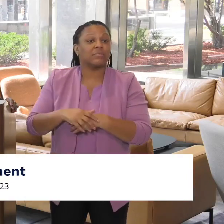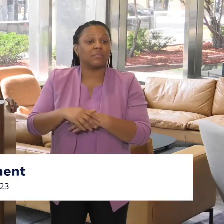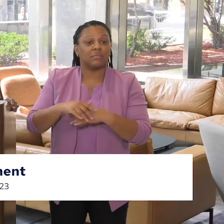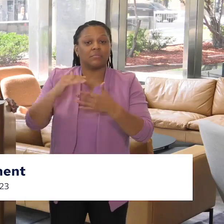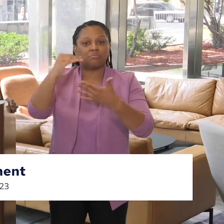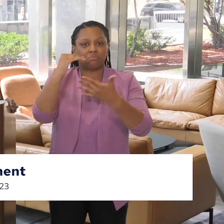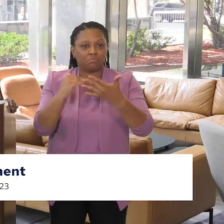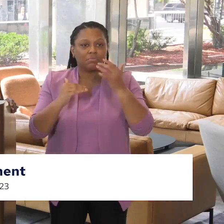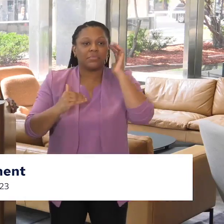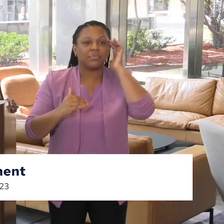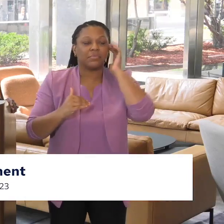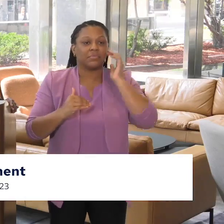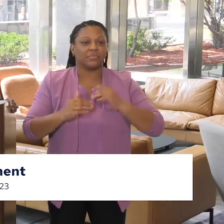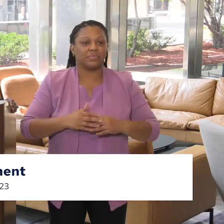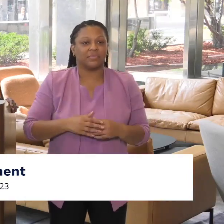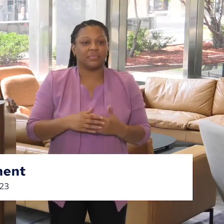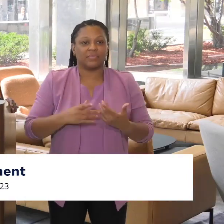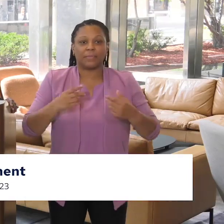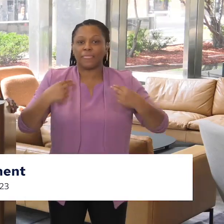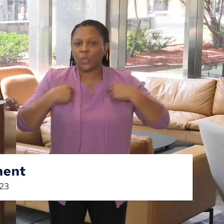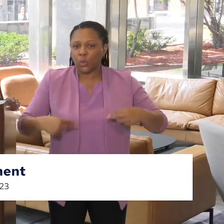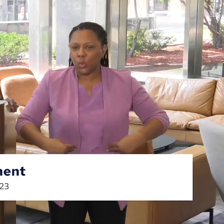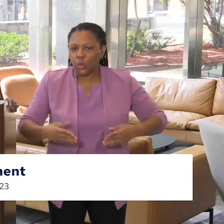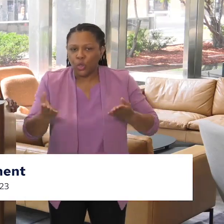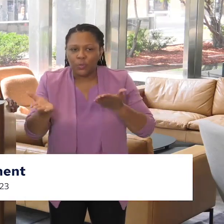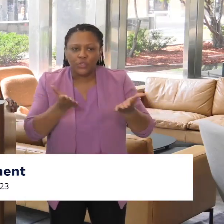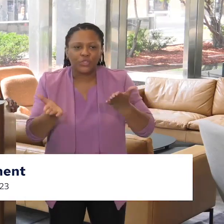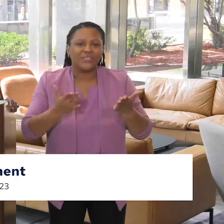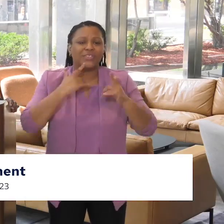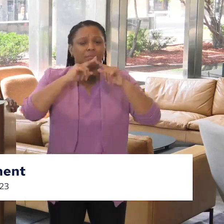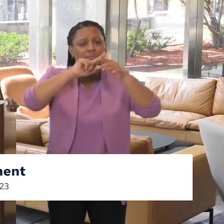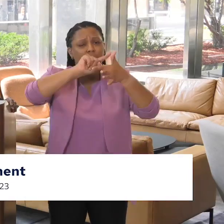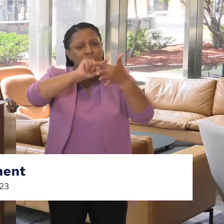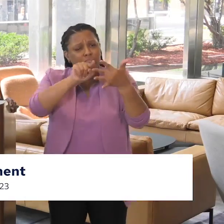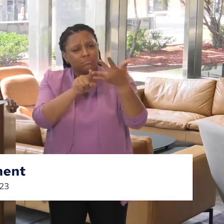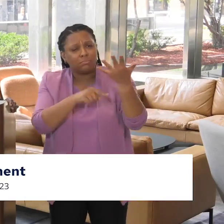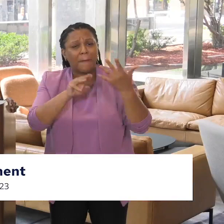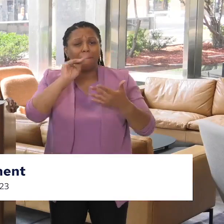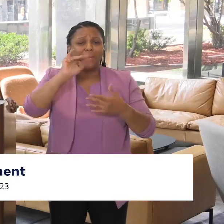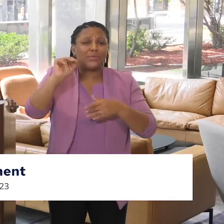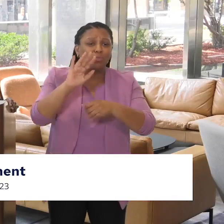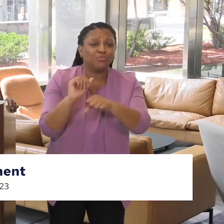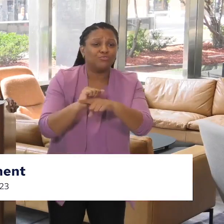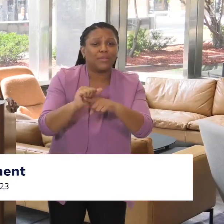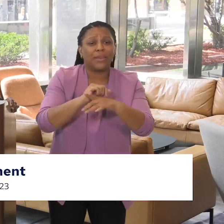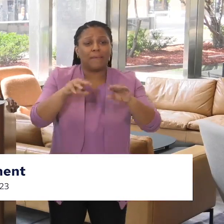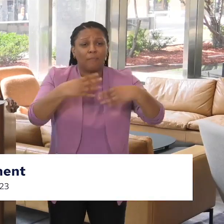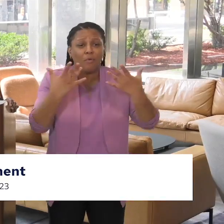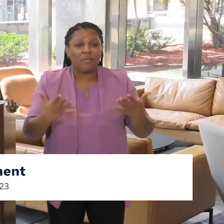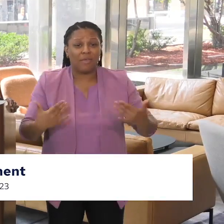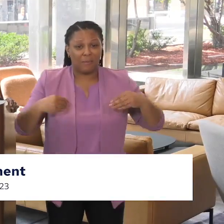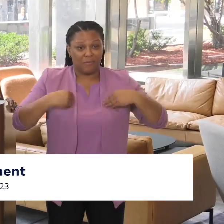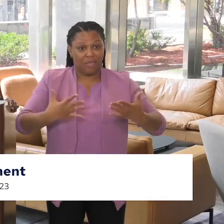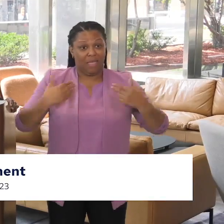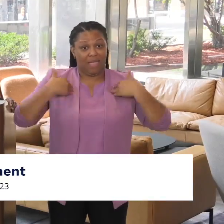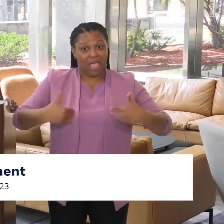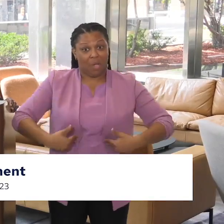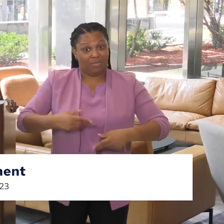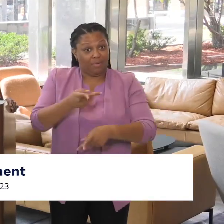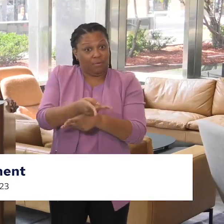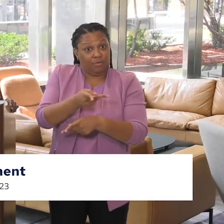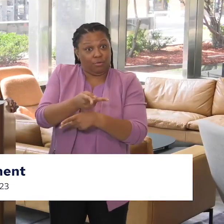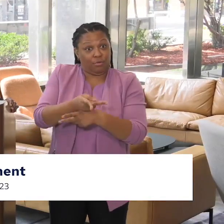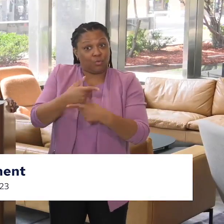entrepreneurship and human services, Minnesota Training Partners providing healthcare training, and